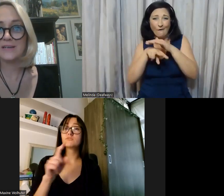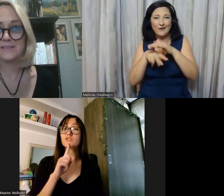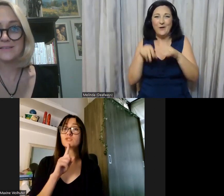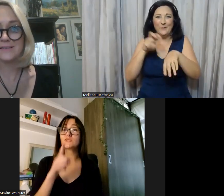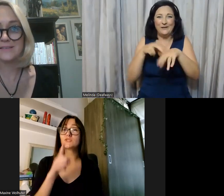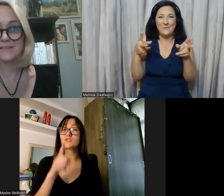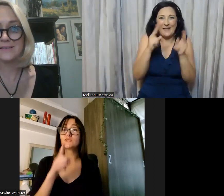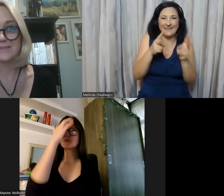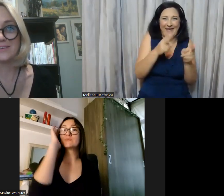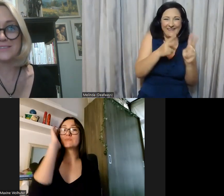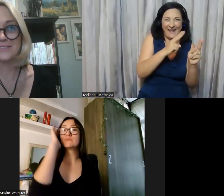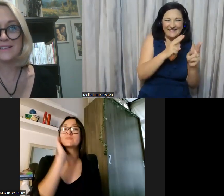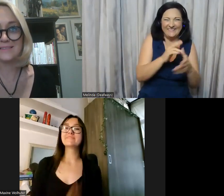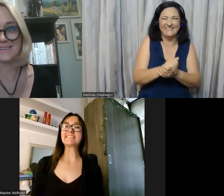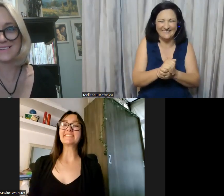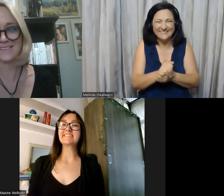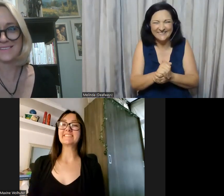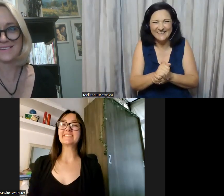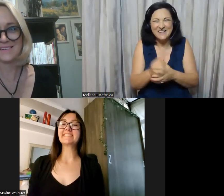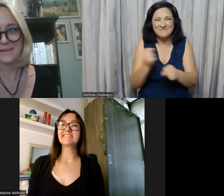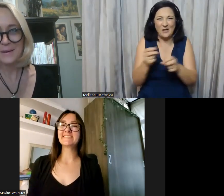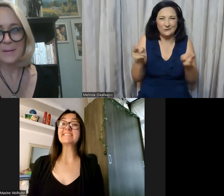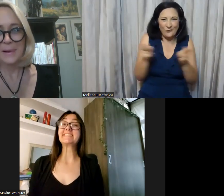cut it a lot.